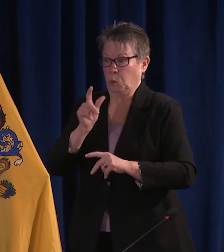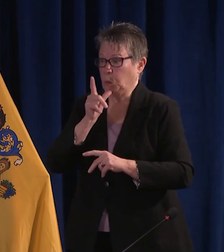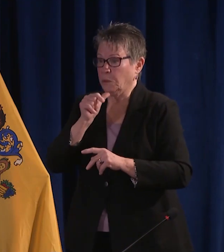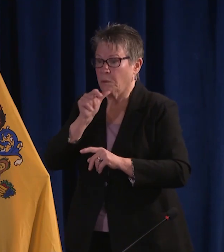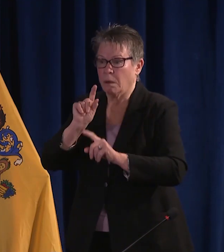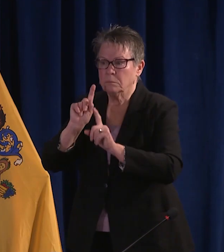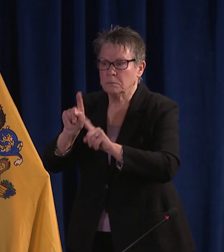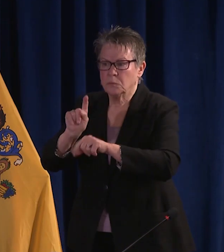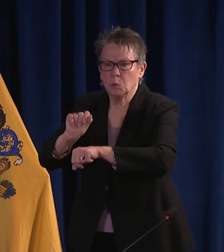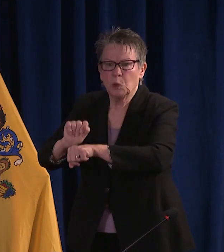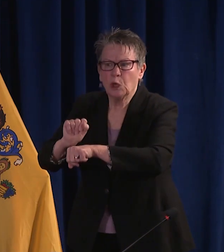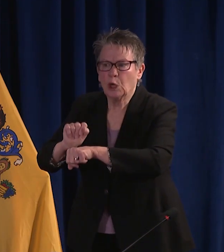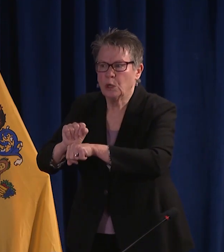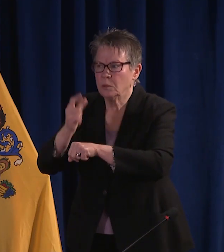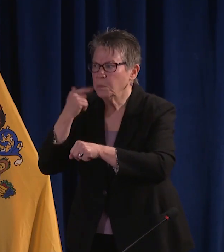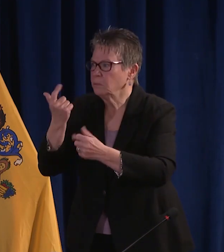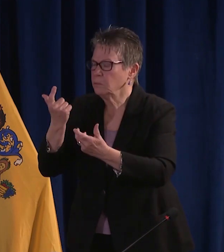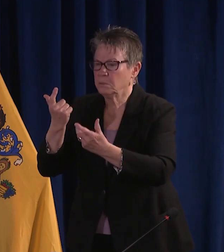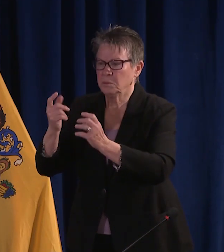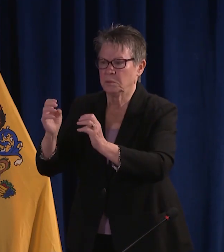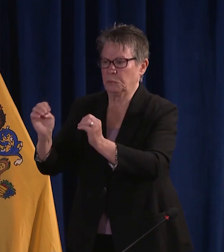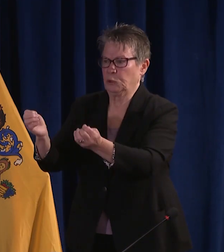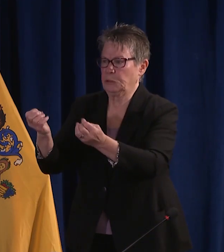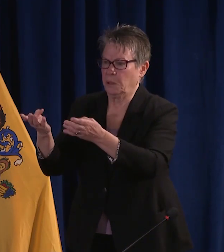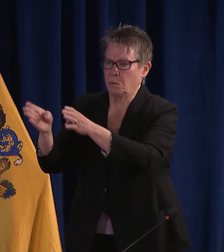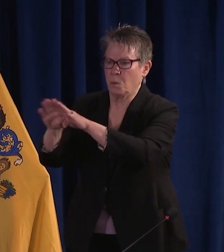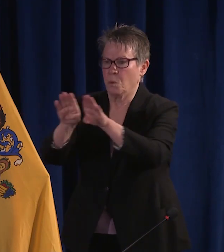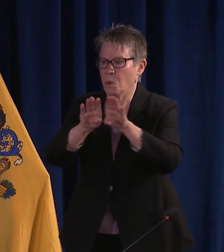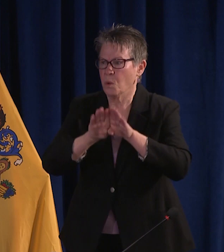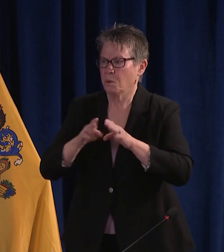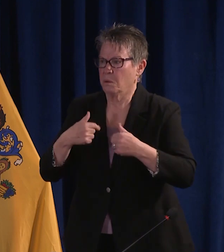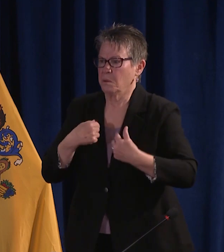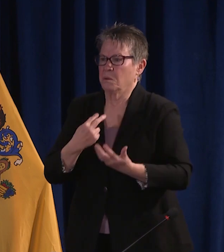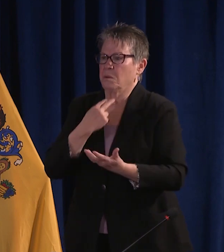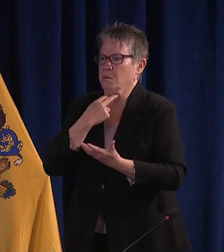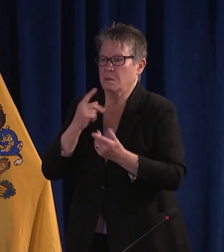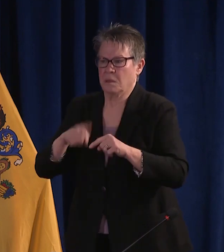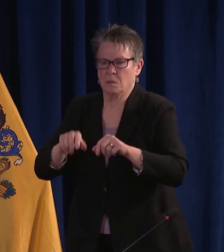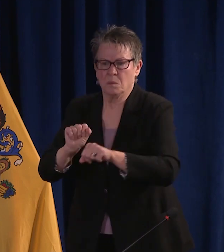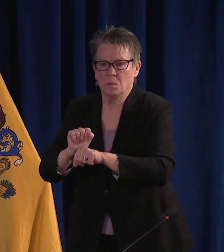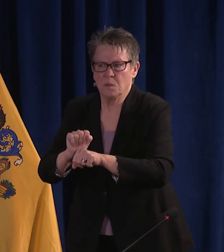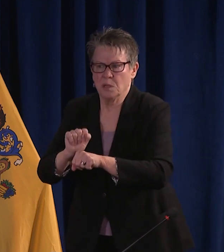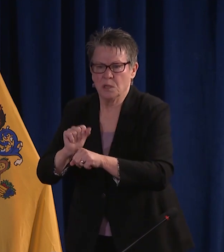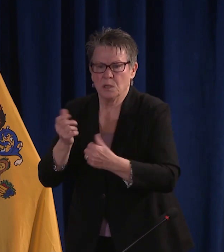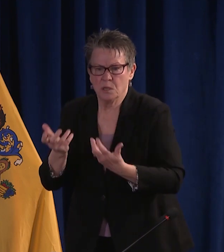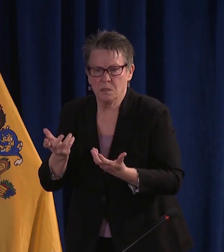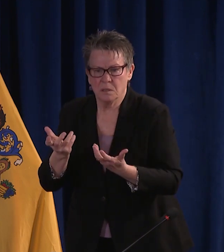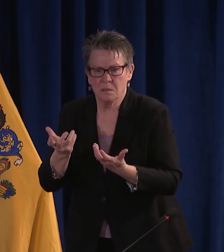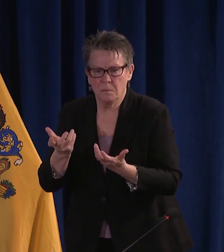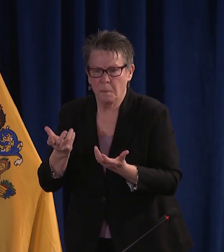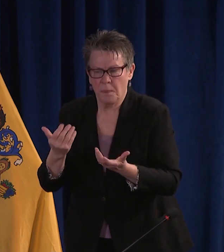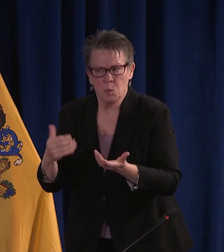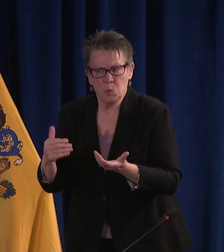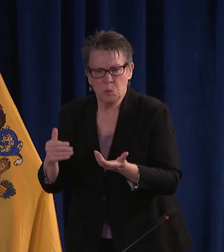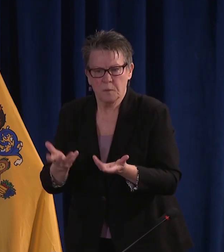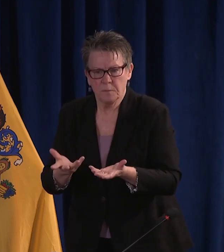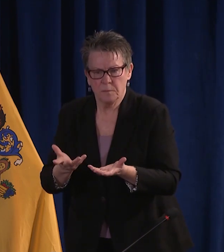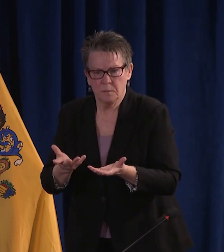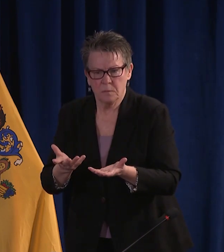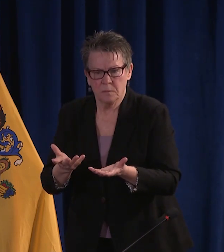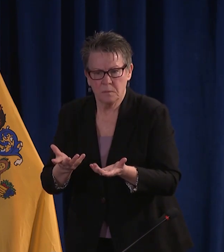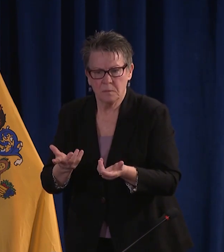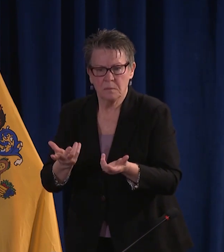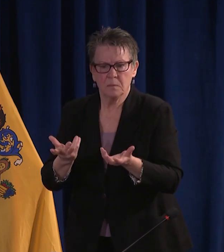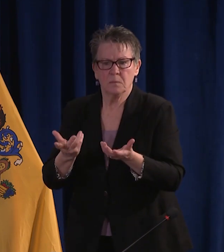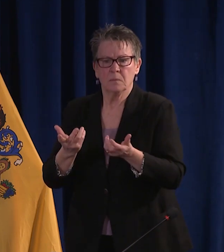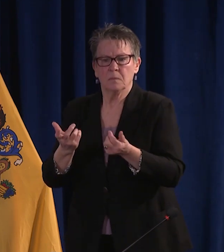of employment has closed or whose hours have been cut as a result of this emergency are in all likelihood eligible